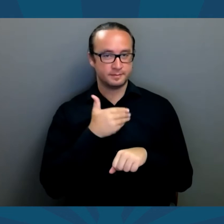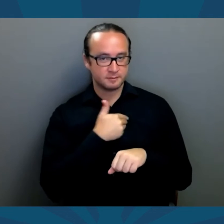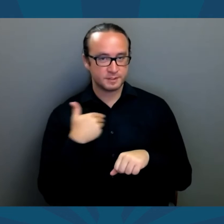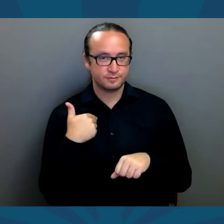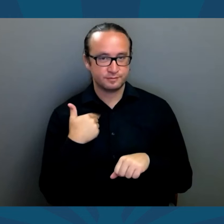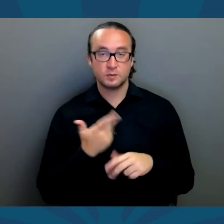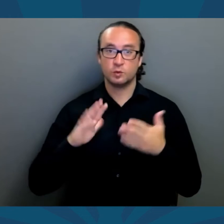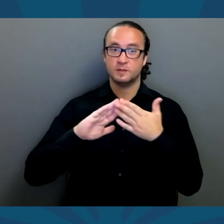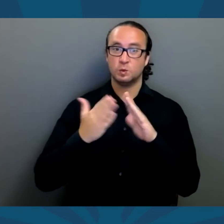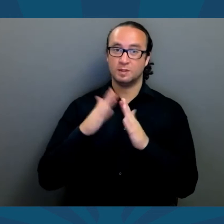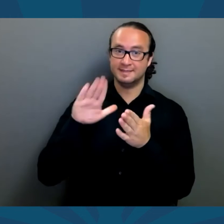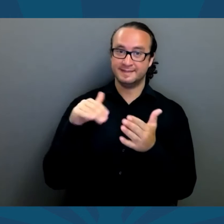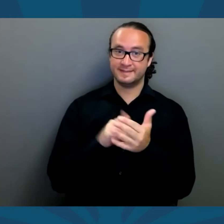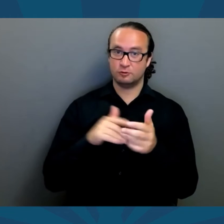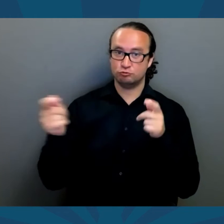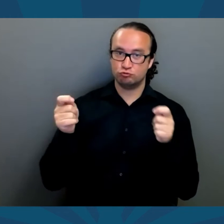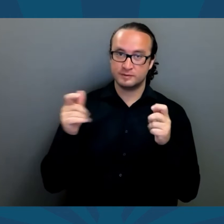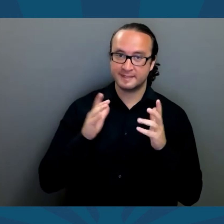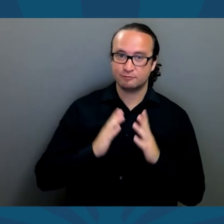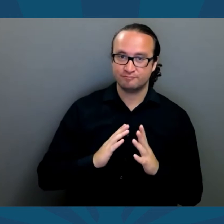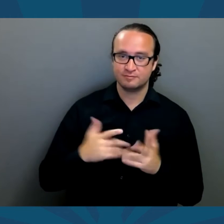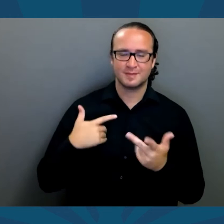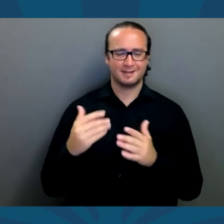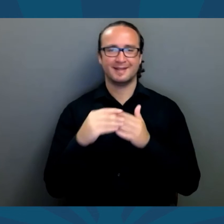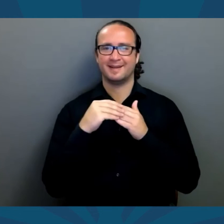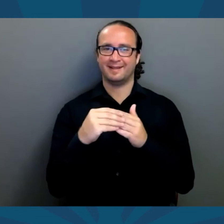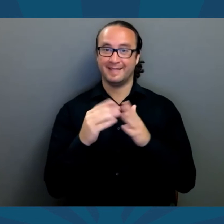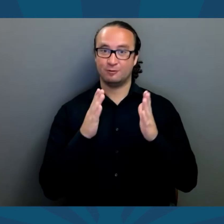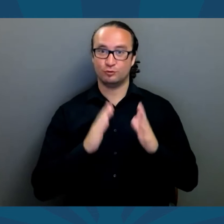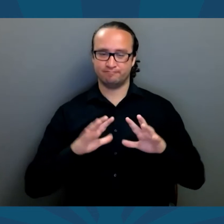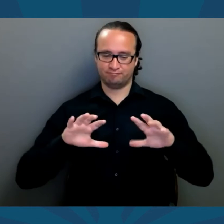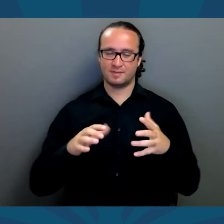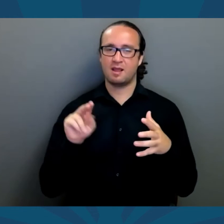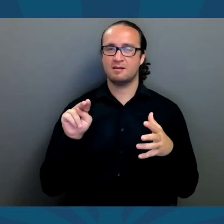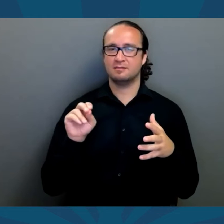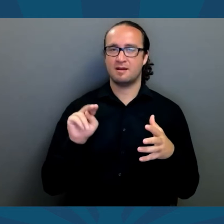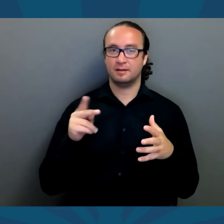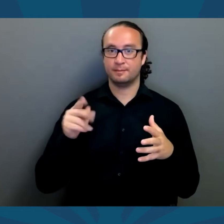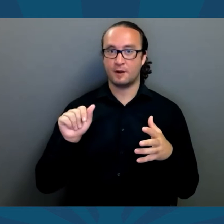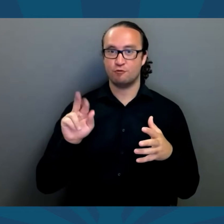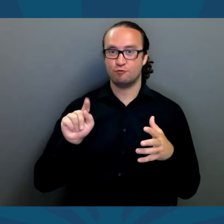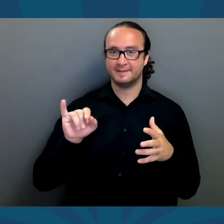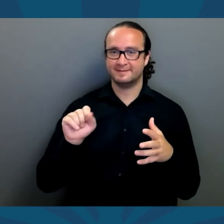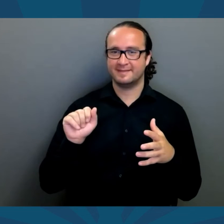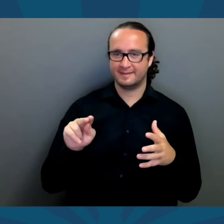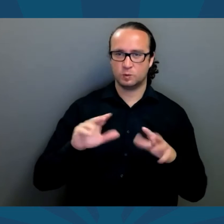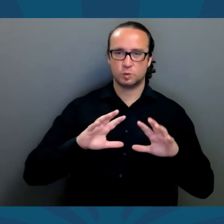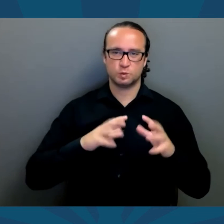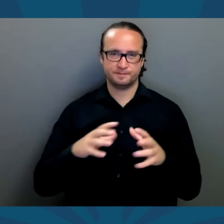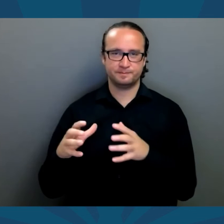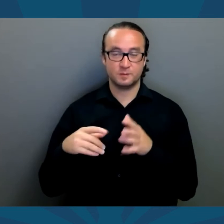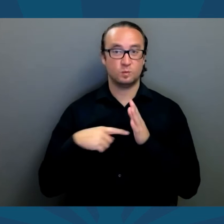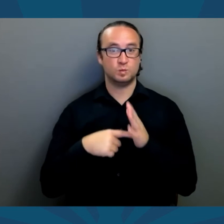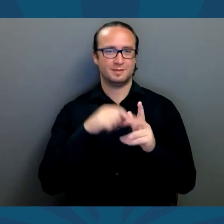member, community center director, and leader of a nonpartisan group with